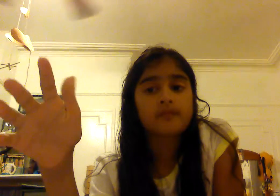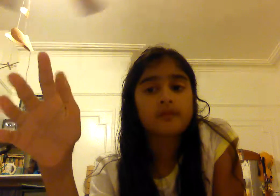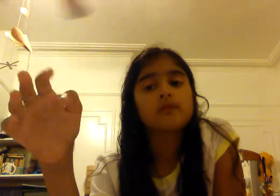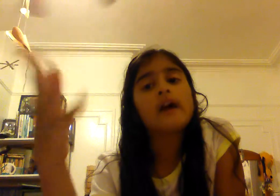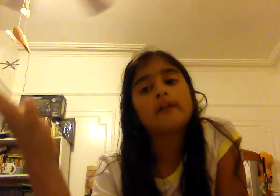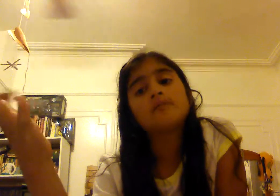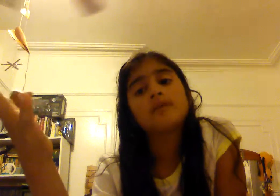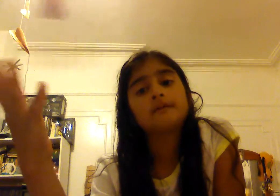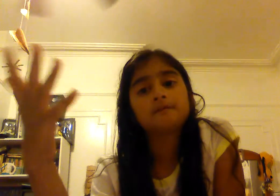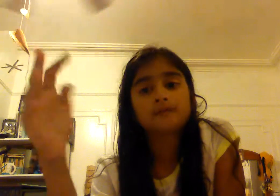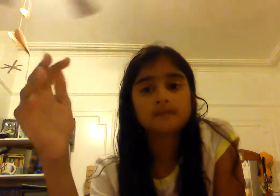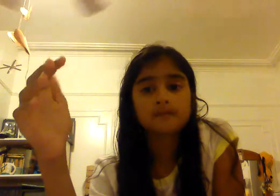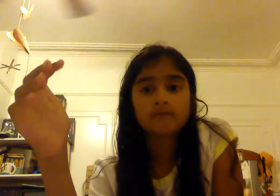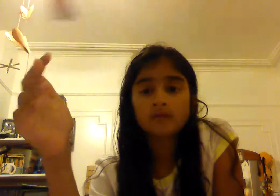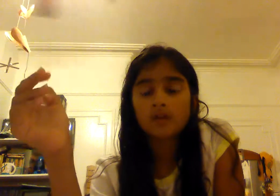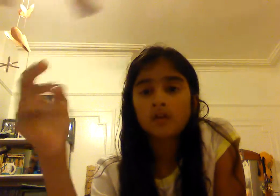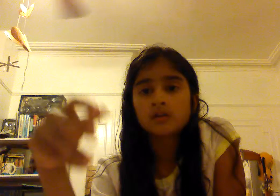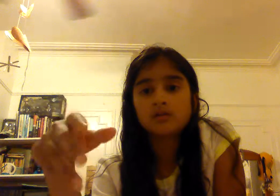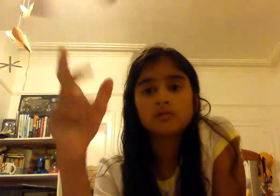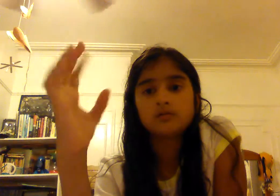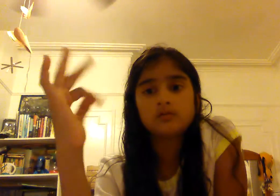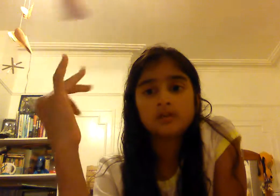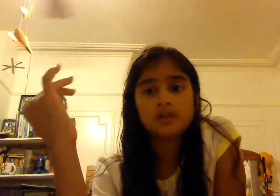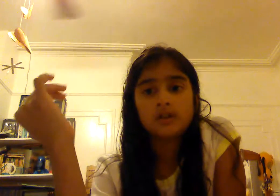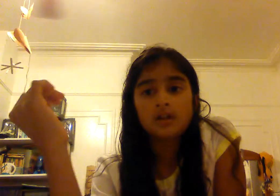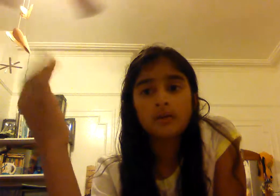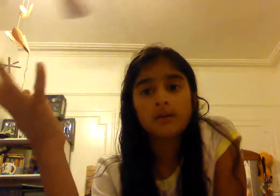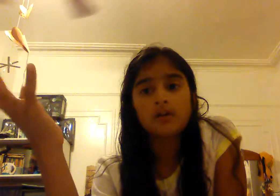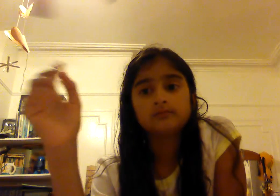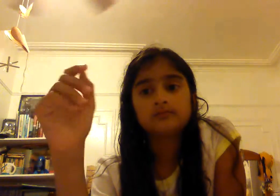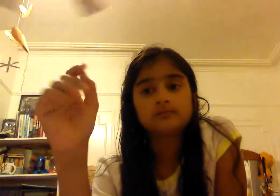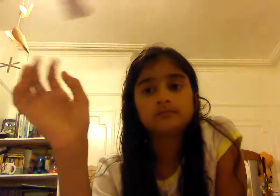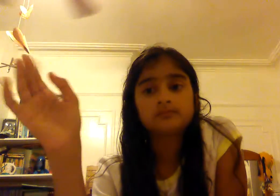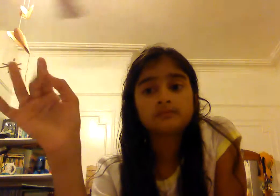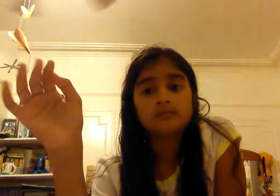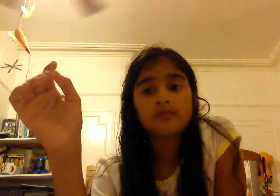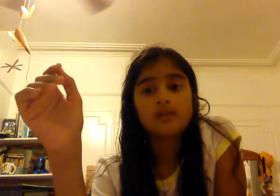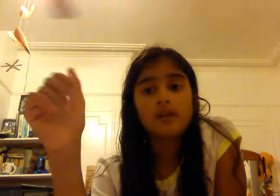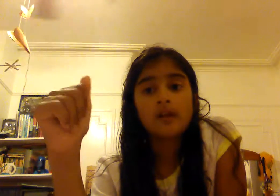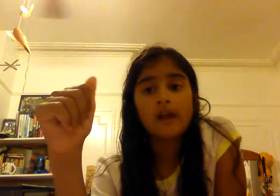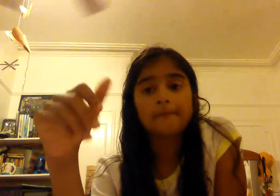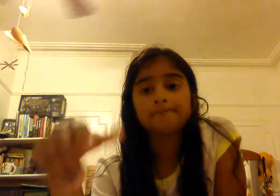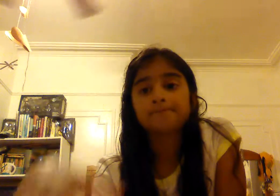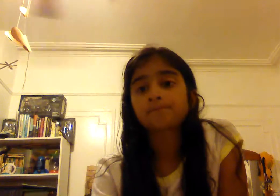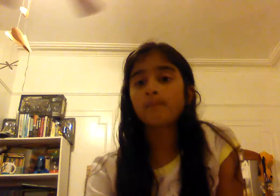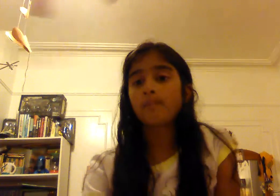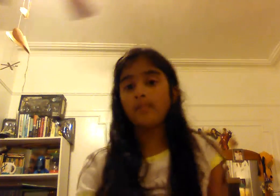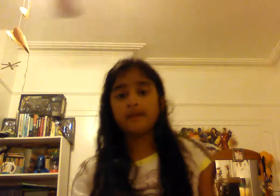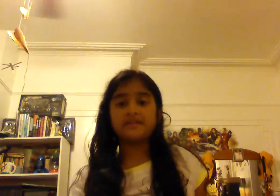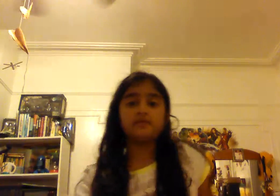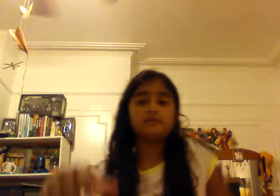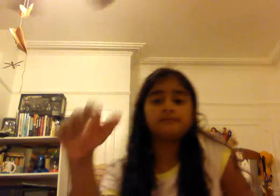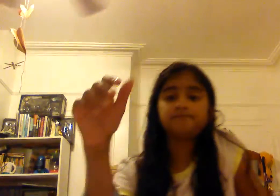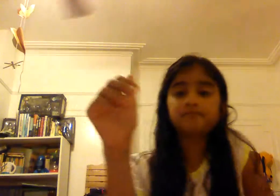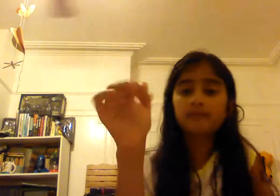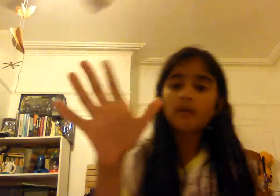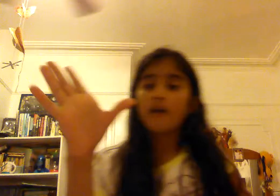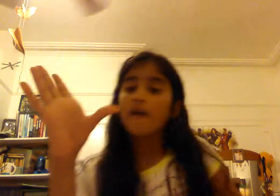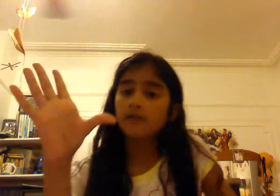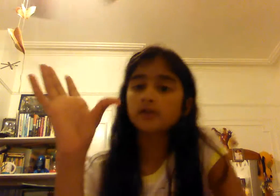all the alphabet, so, here we go, okay, so, first